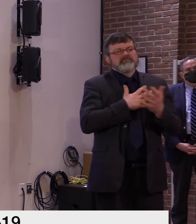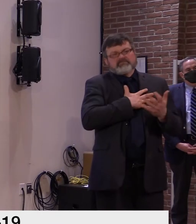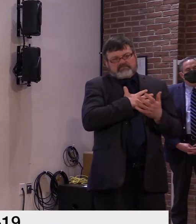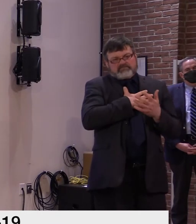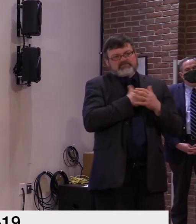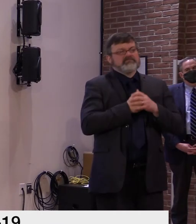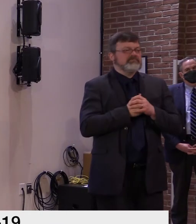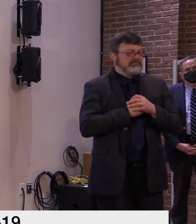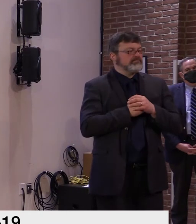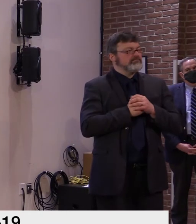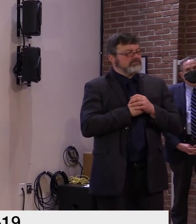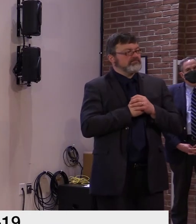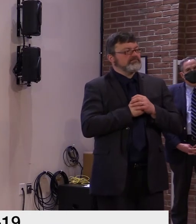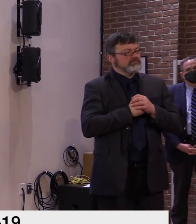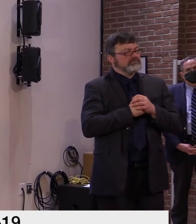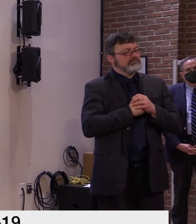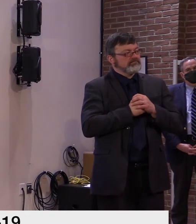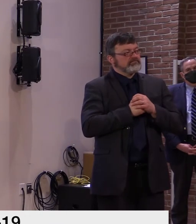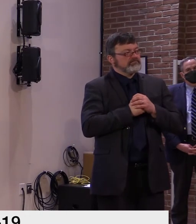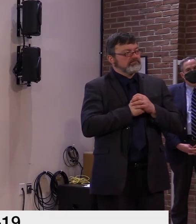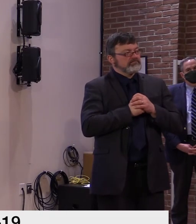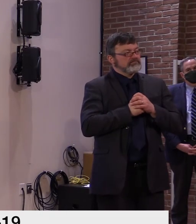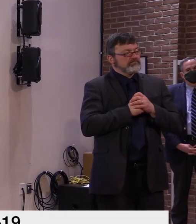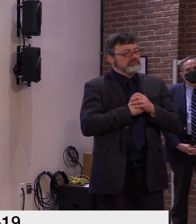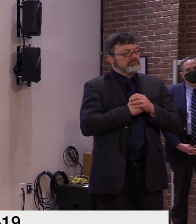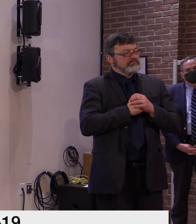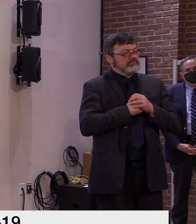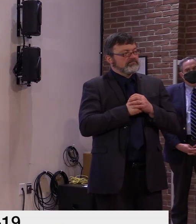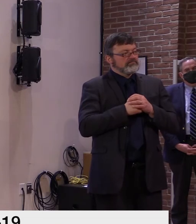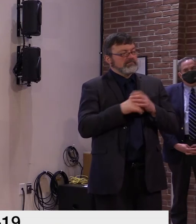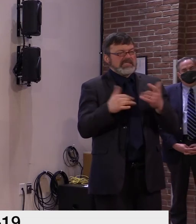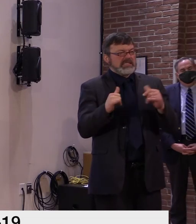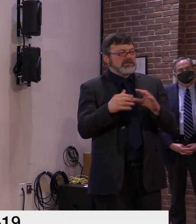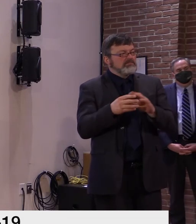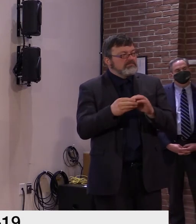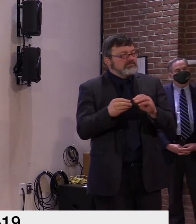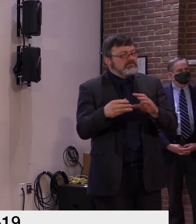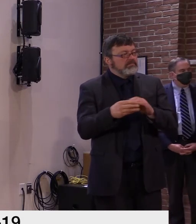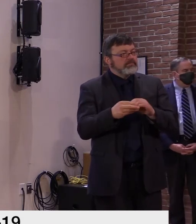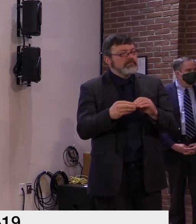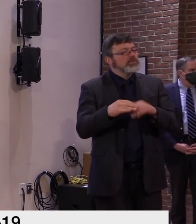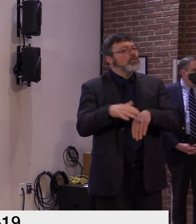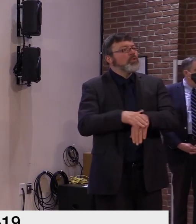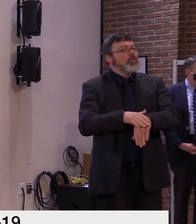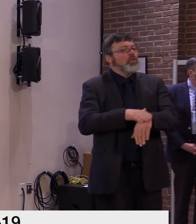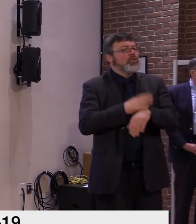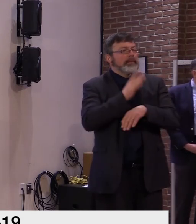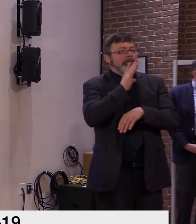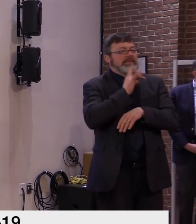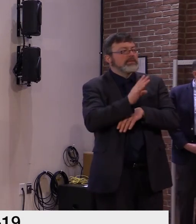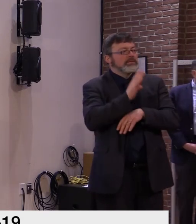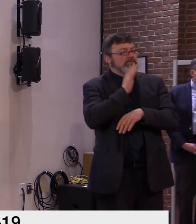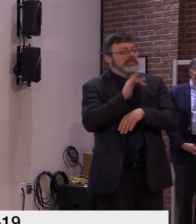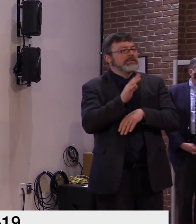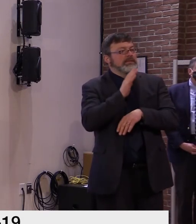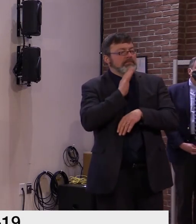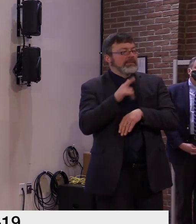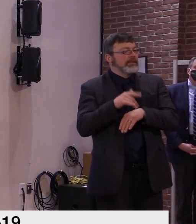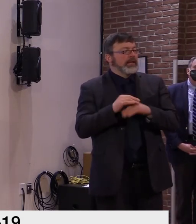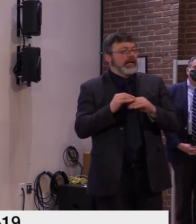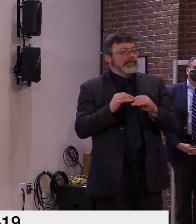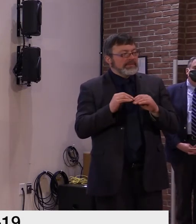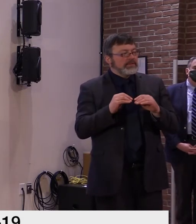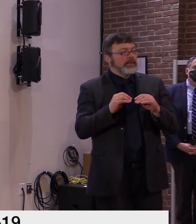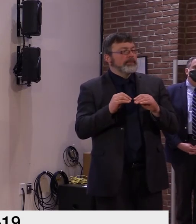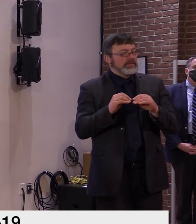We did look at an analysis of how long after someone had COVID death might occur, and some